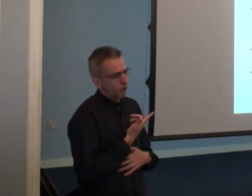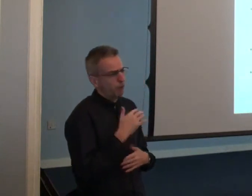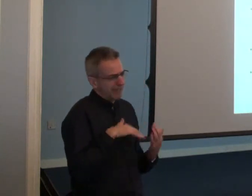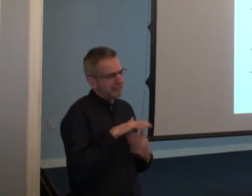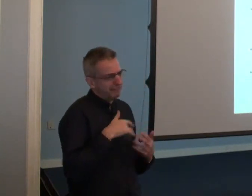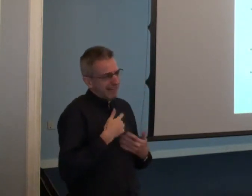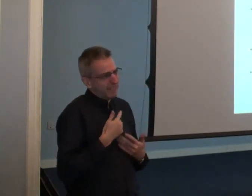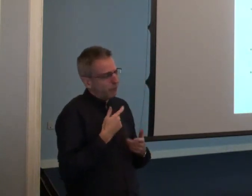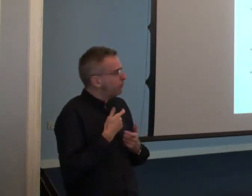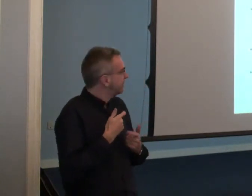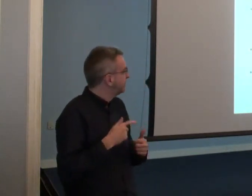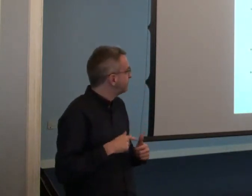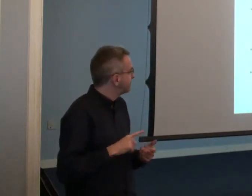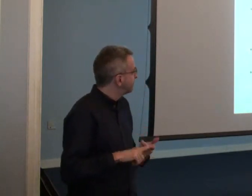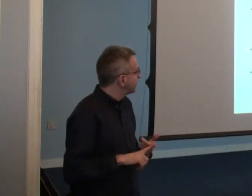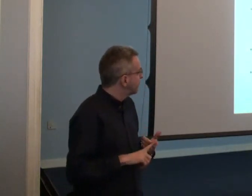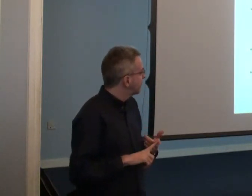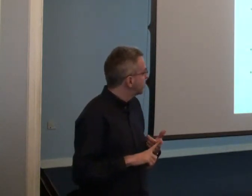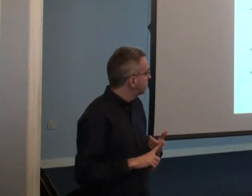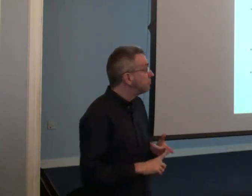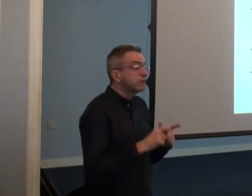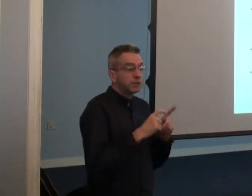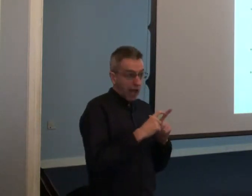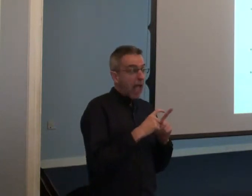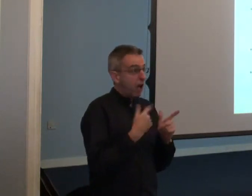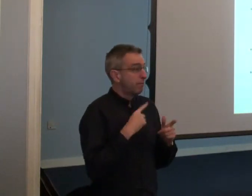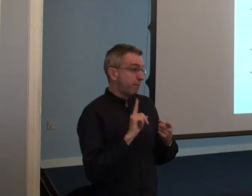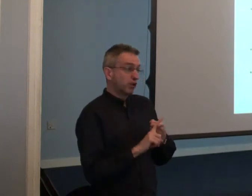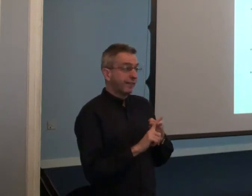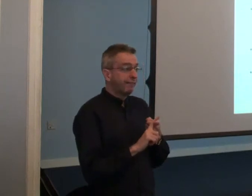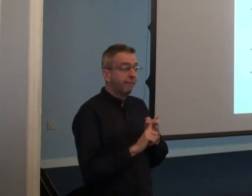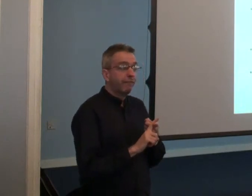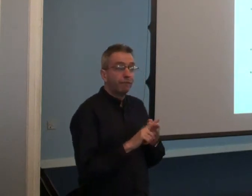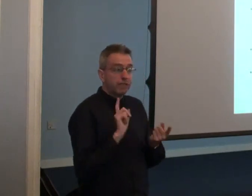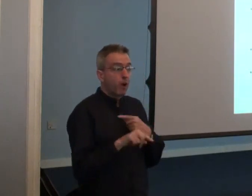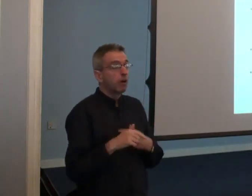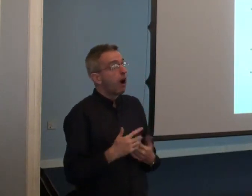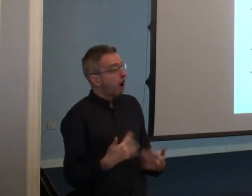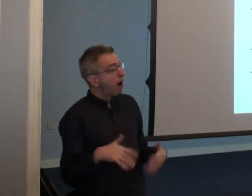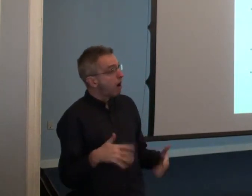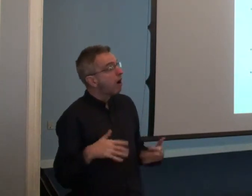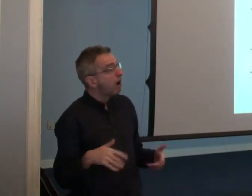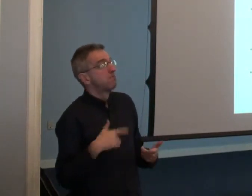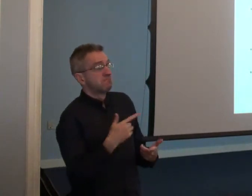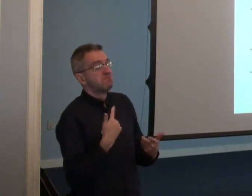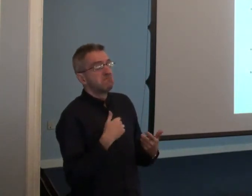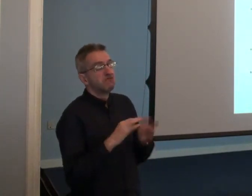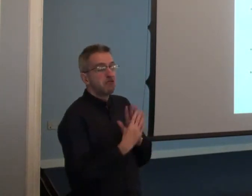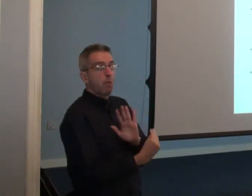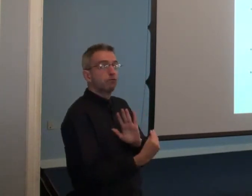treating deaf people. So we had quite mixed feelings to the comedy clips. The clip of Princess Diana was very positive, but many people didn't